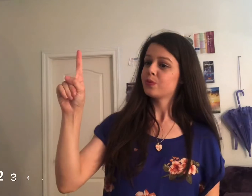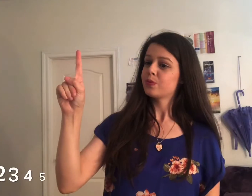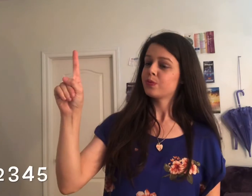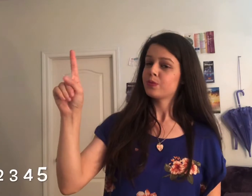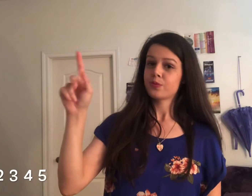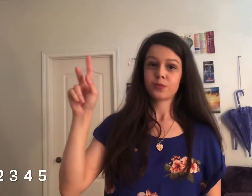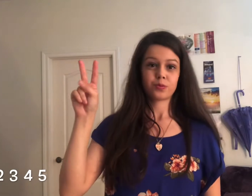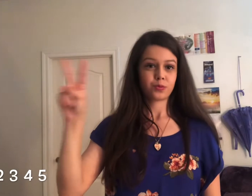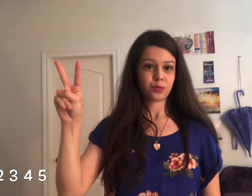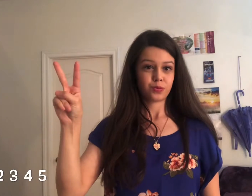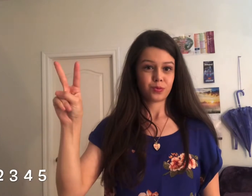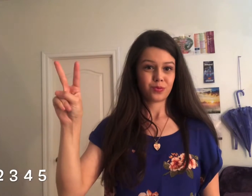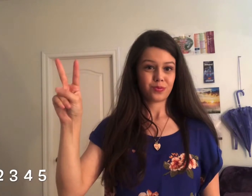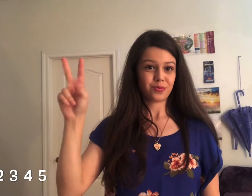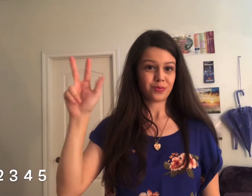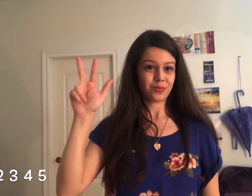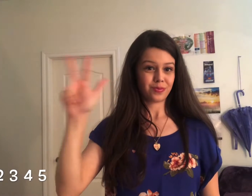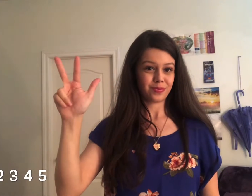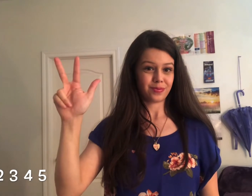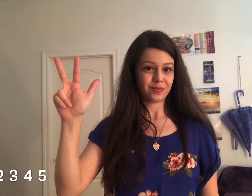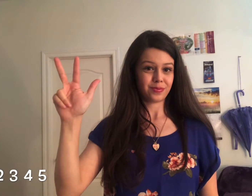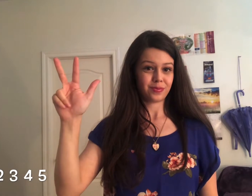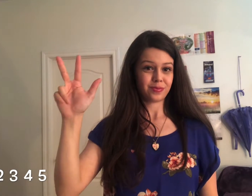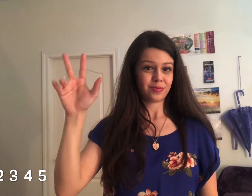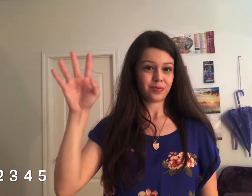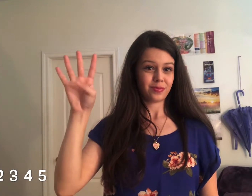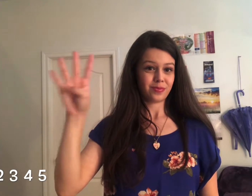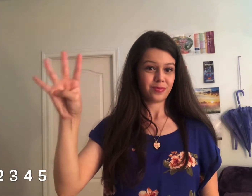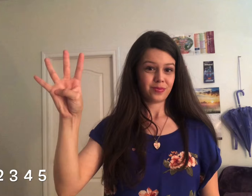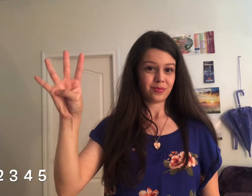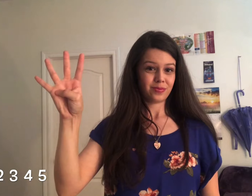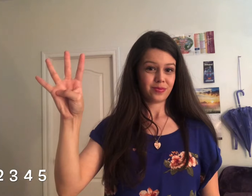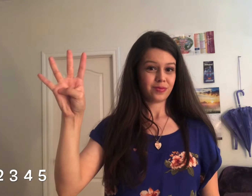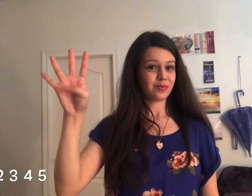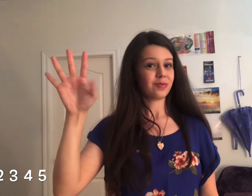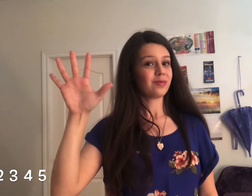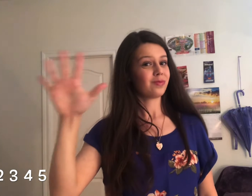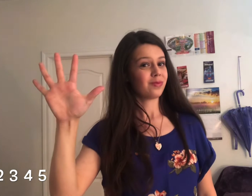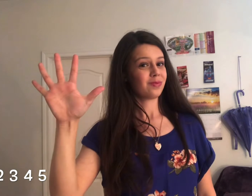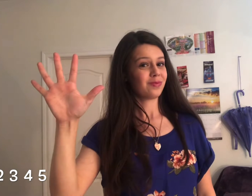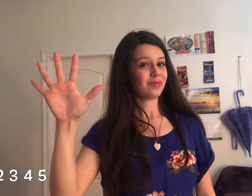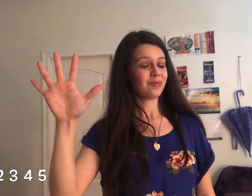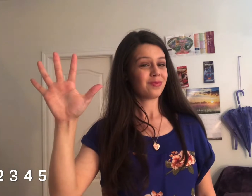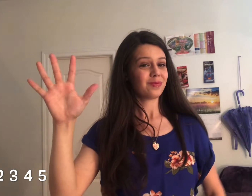1, 2, 3, 4, 5.